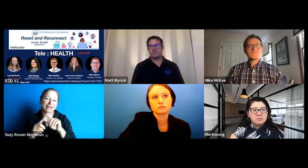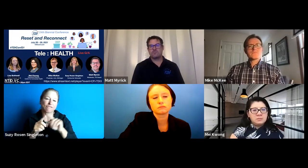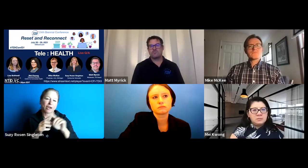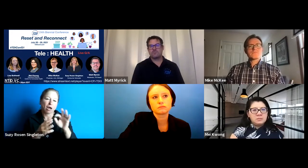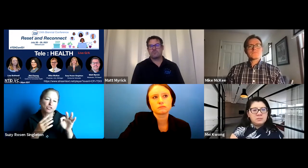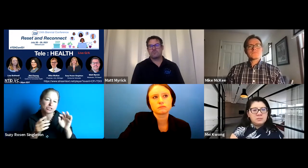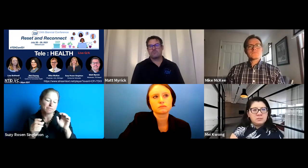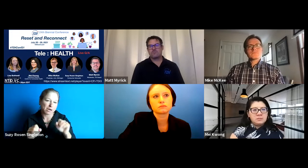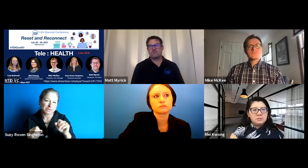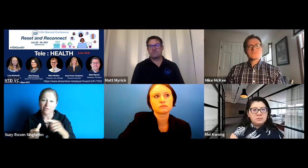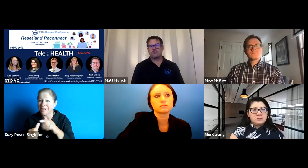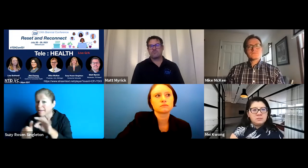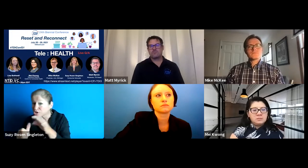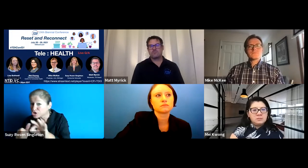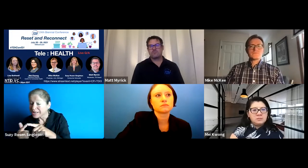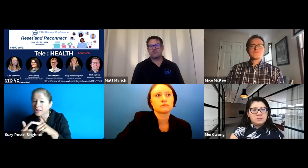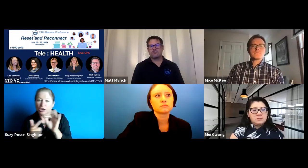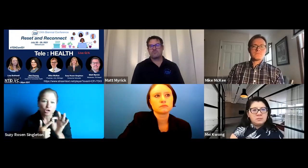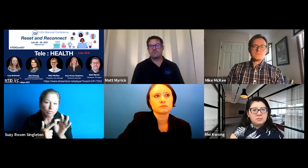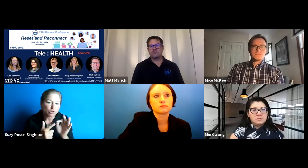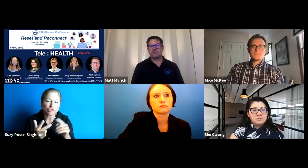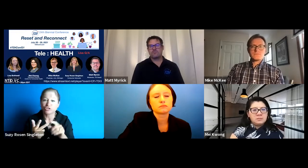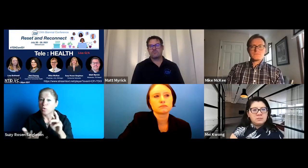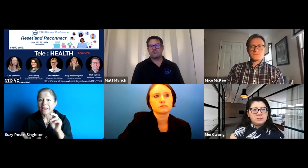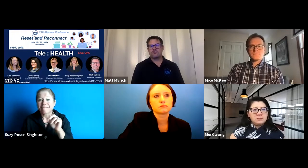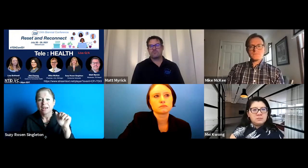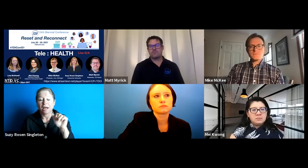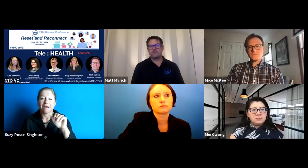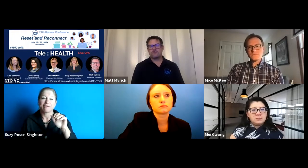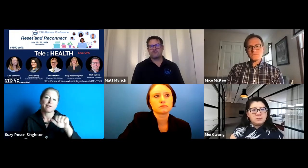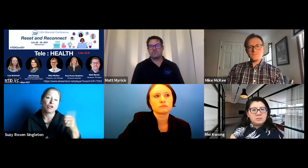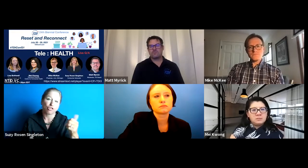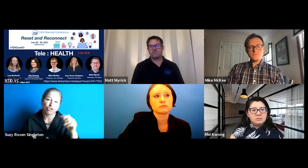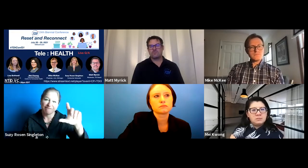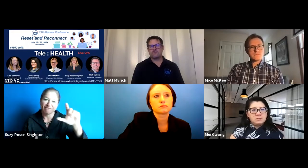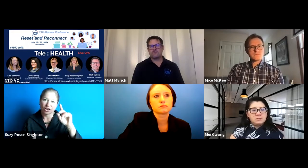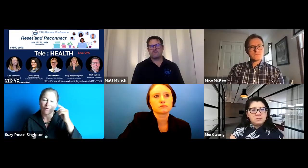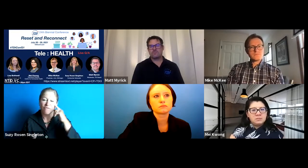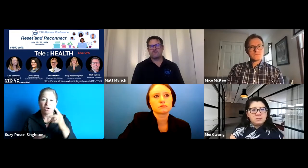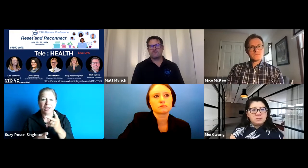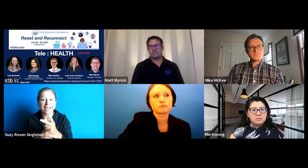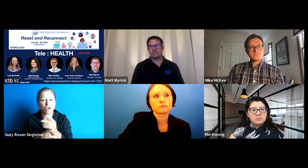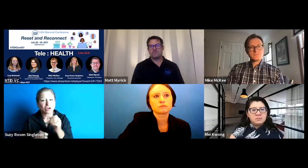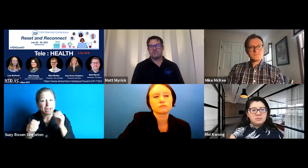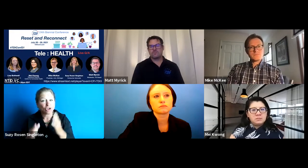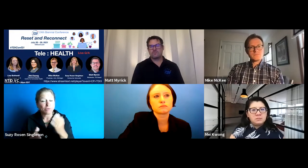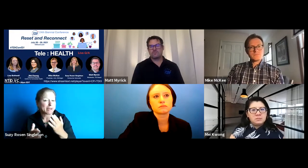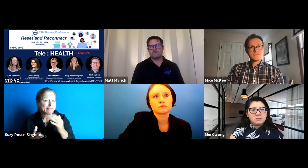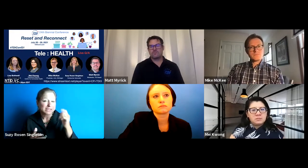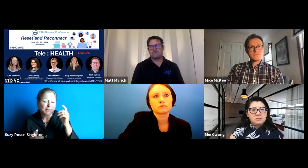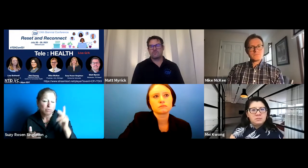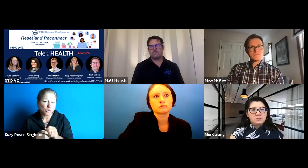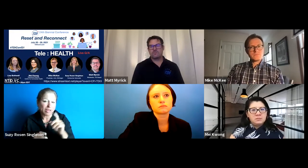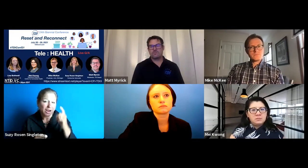that are made with different options, right? The options for captioning or interpreters, or even another